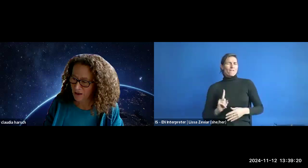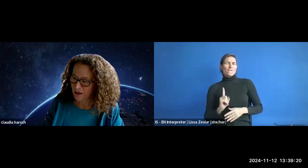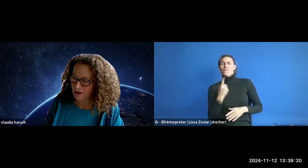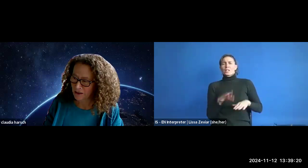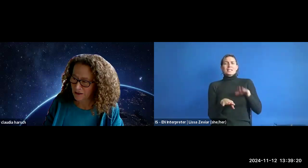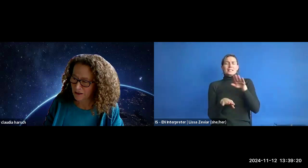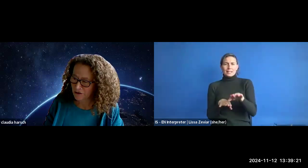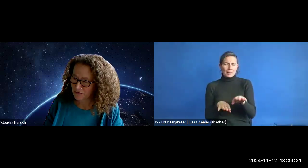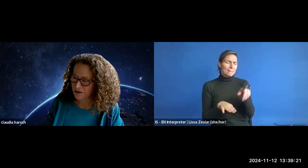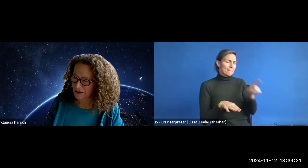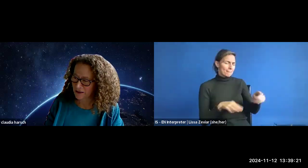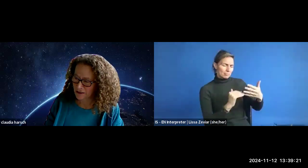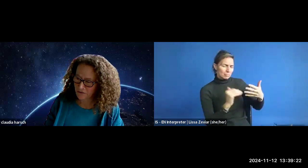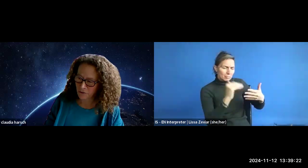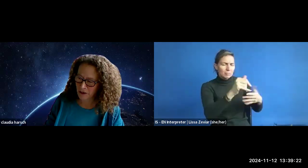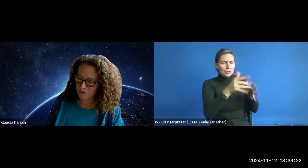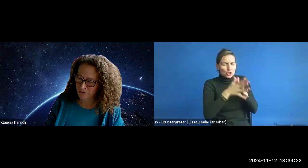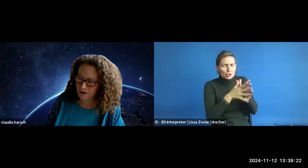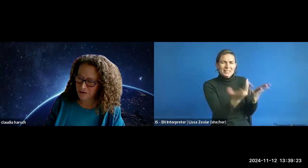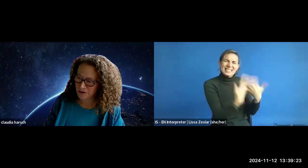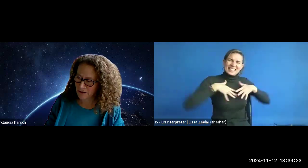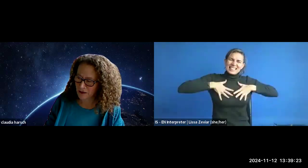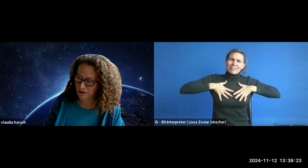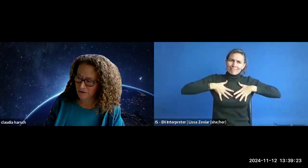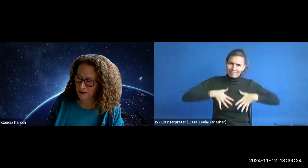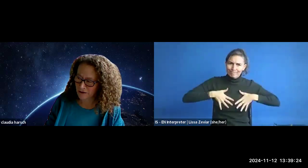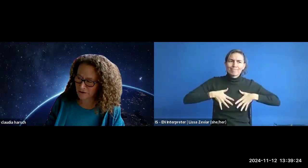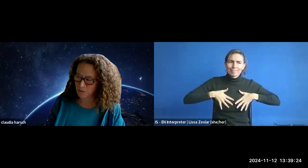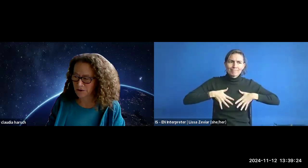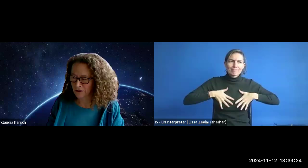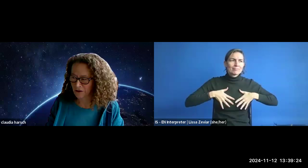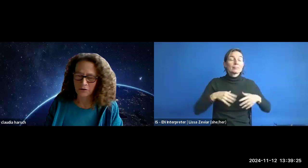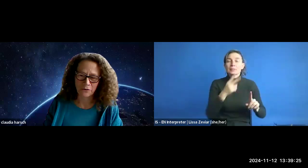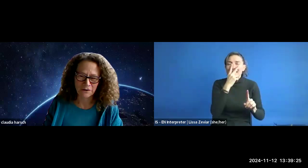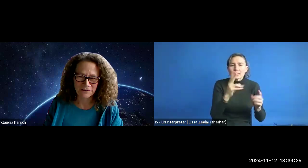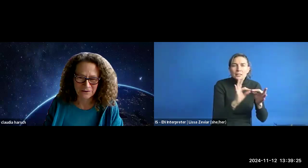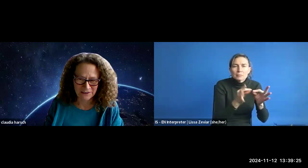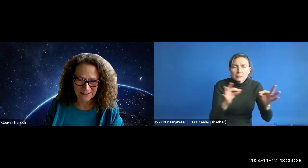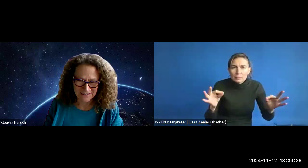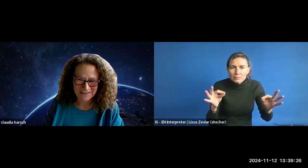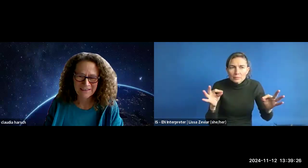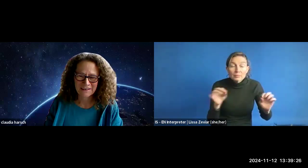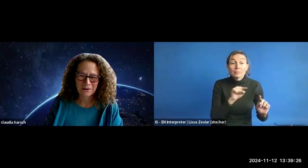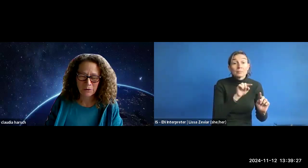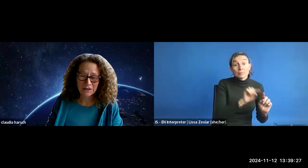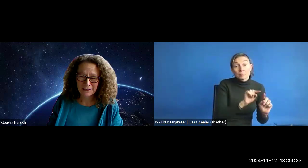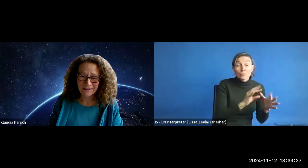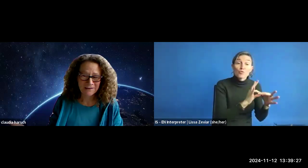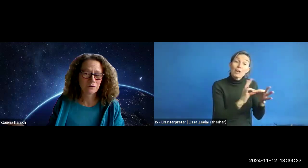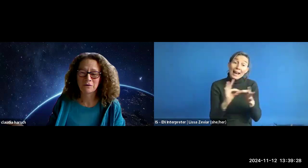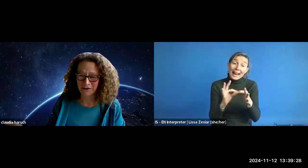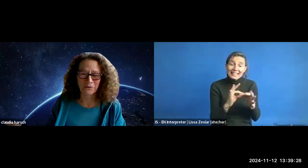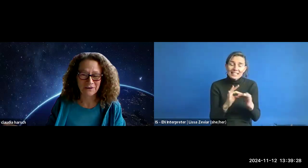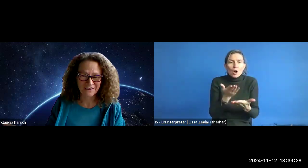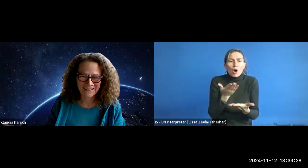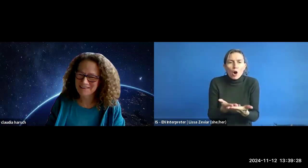tests. And then, interestingly enough, we have phrases here like related to particular concrete situations, meaning